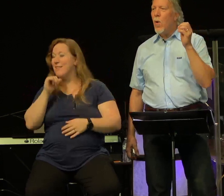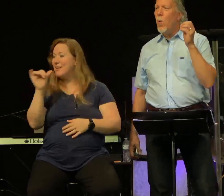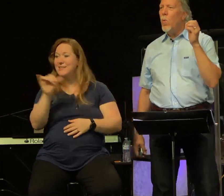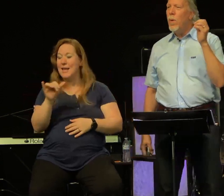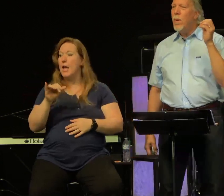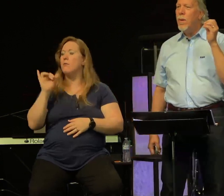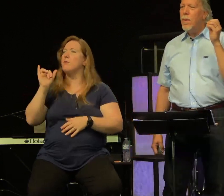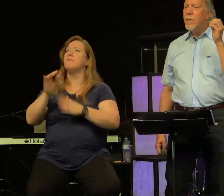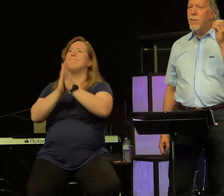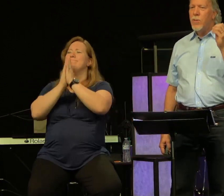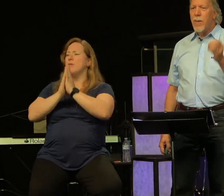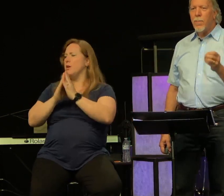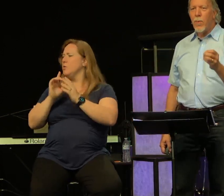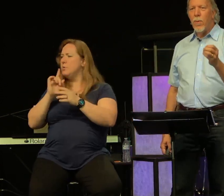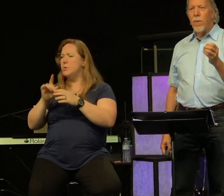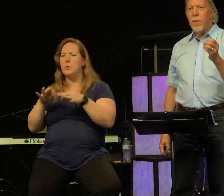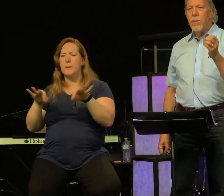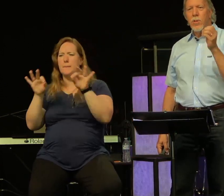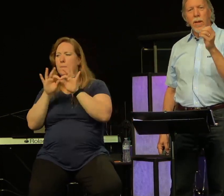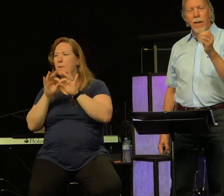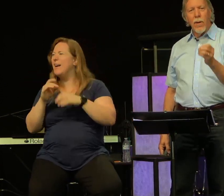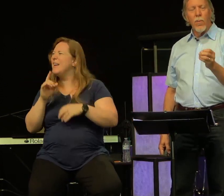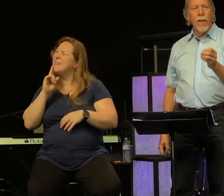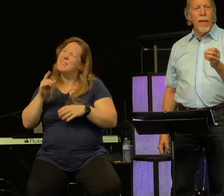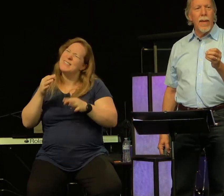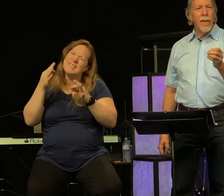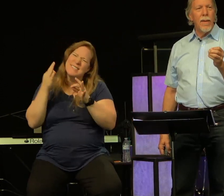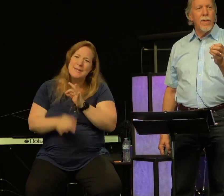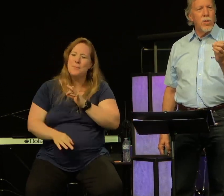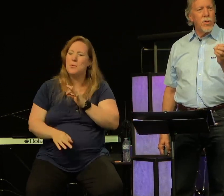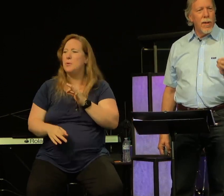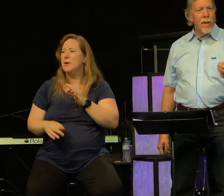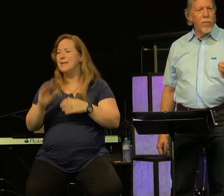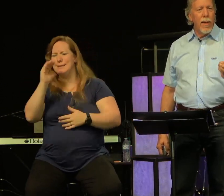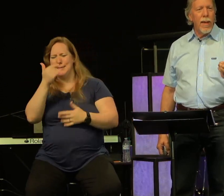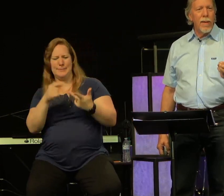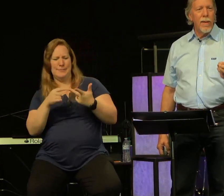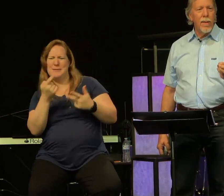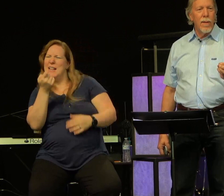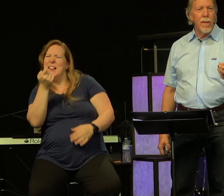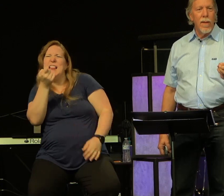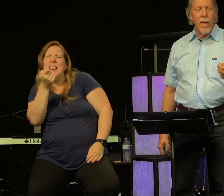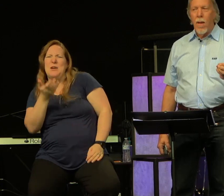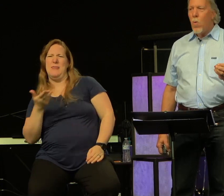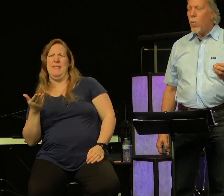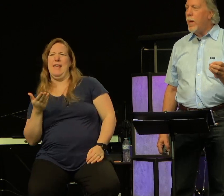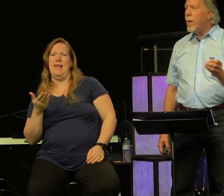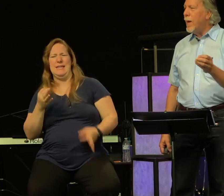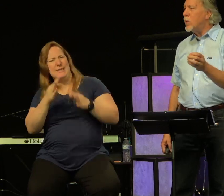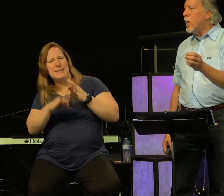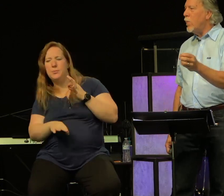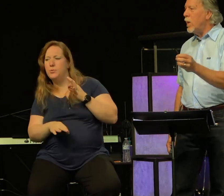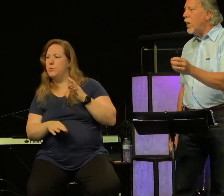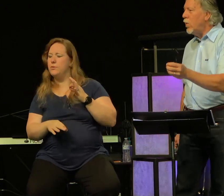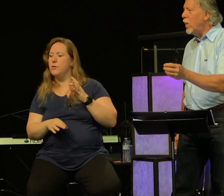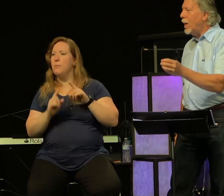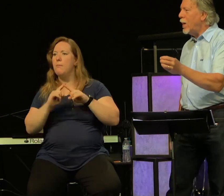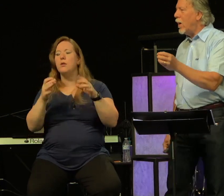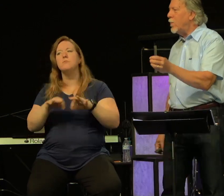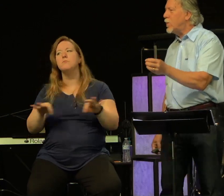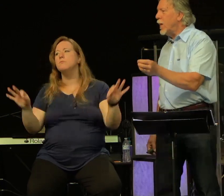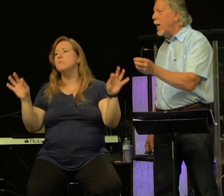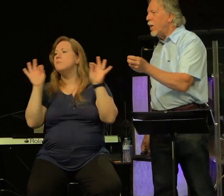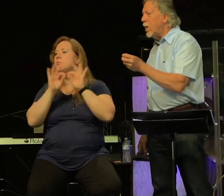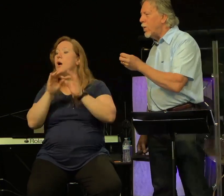so simple. Just a little thing. Just a little thing. When your kids come to you and